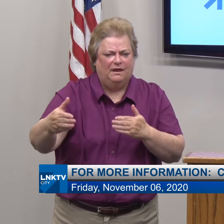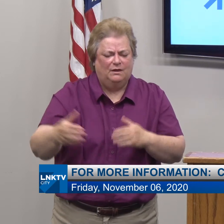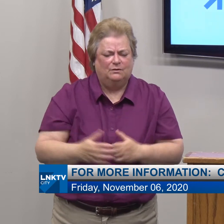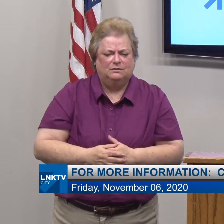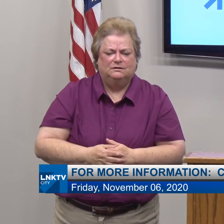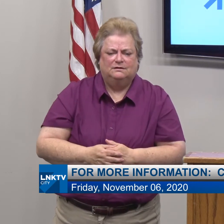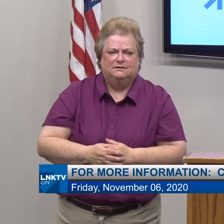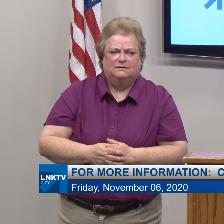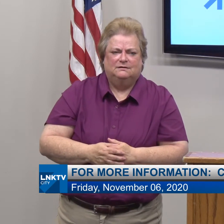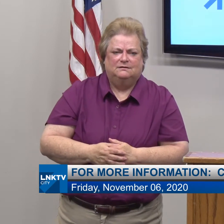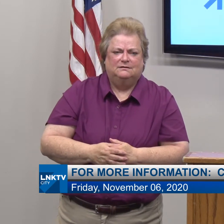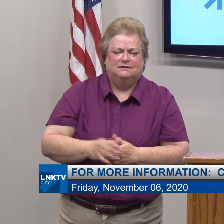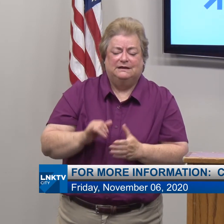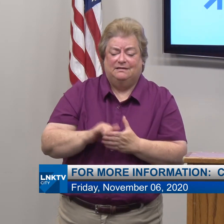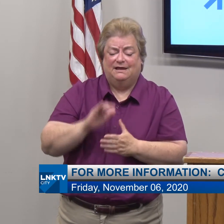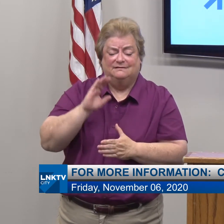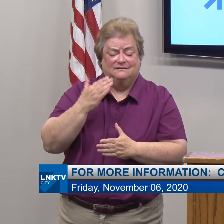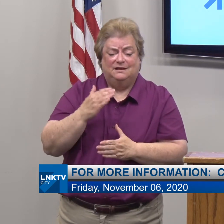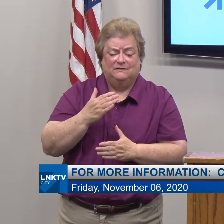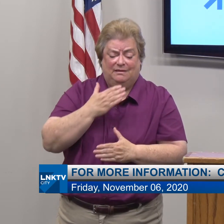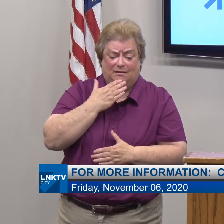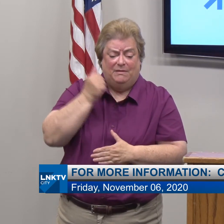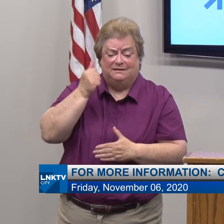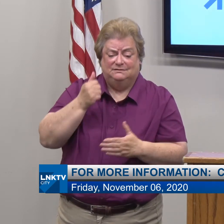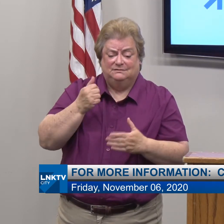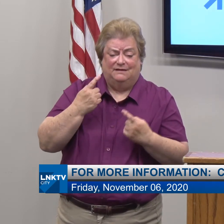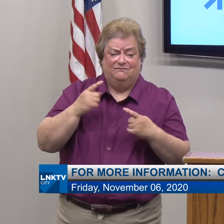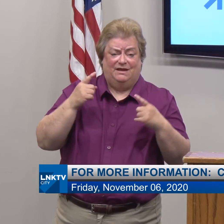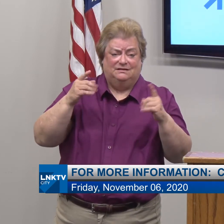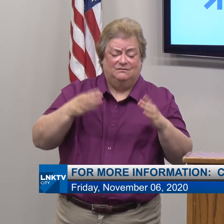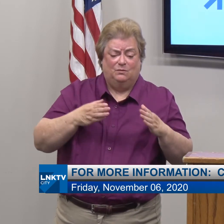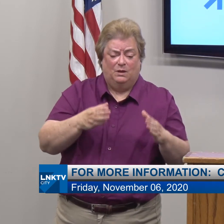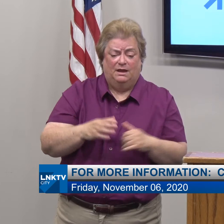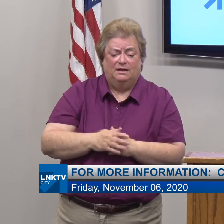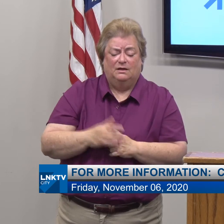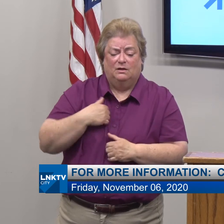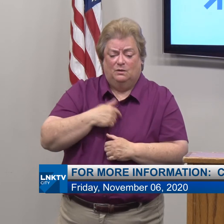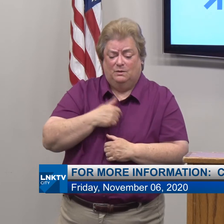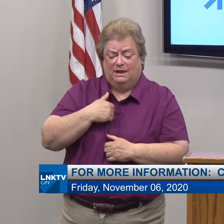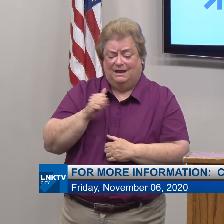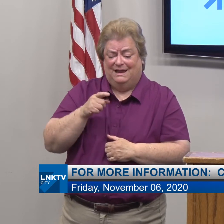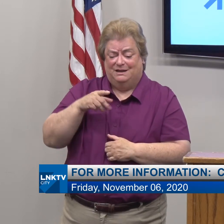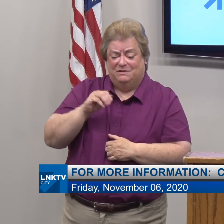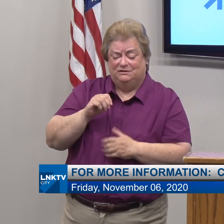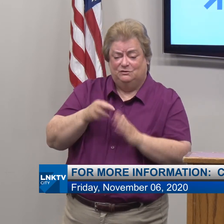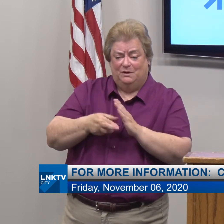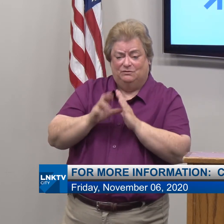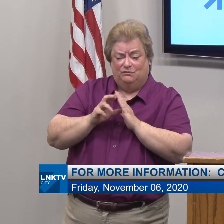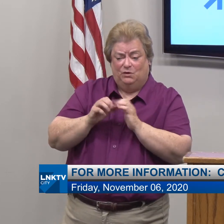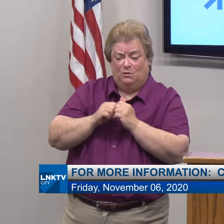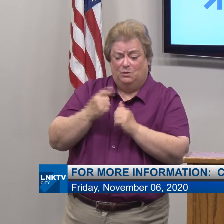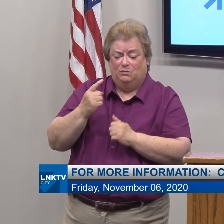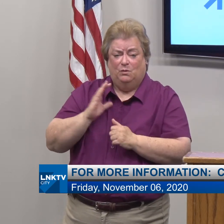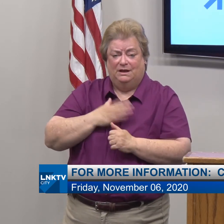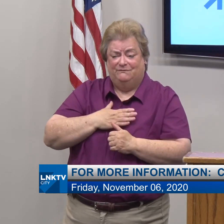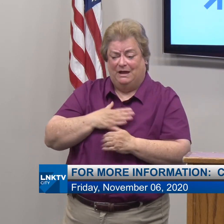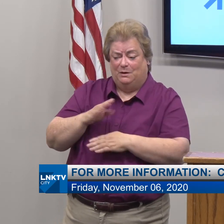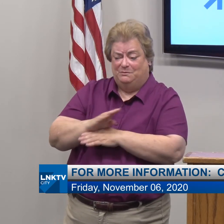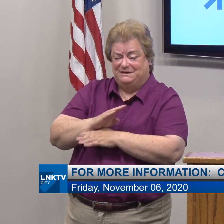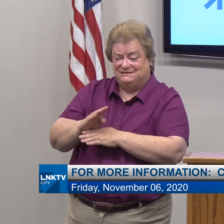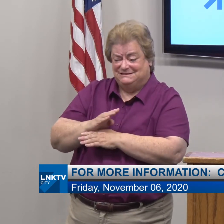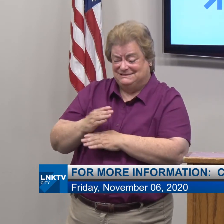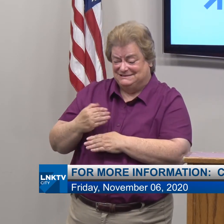be extremely effective. We had an administrative review with one of our businesses